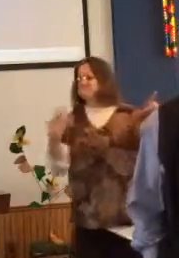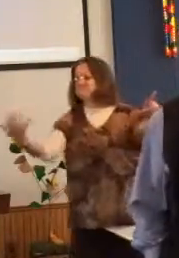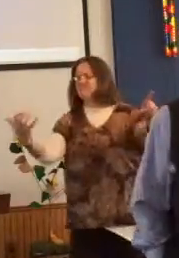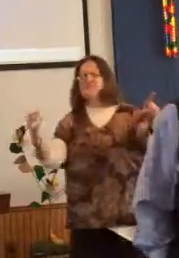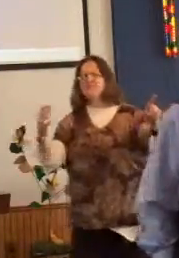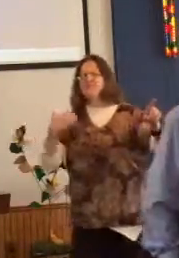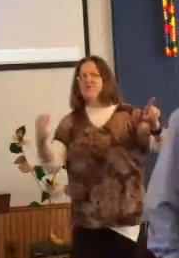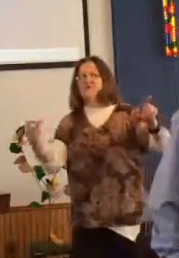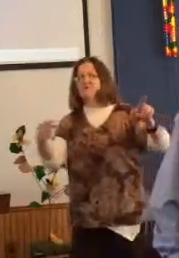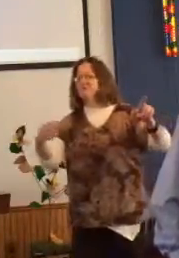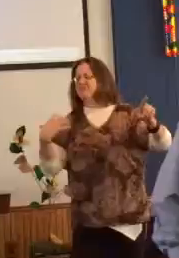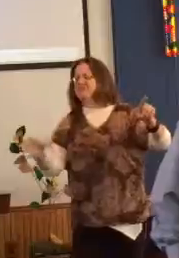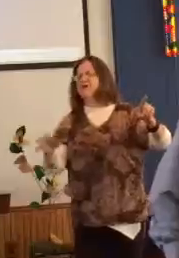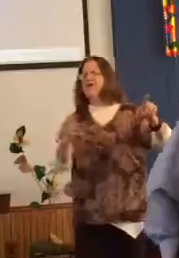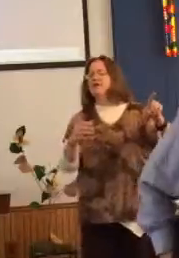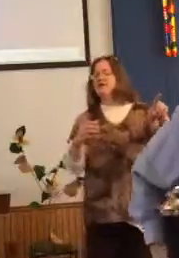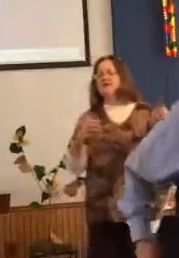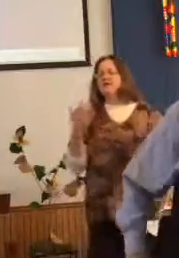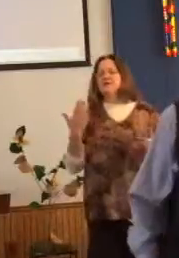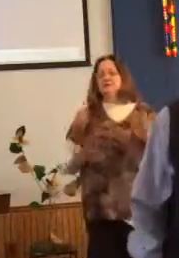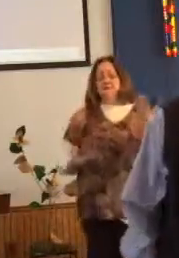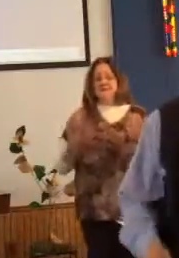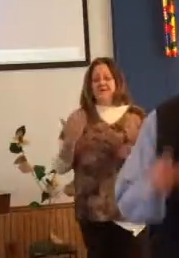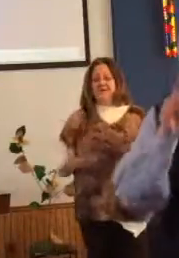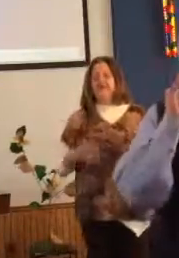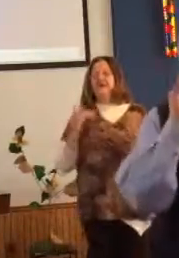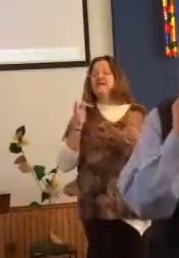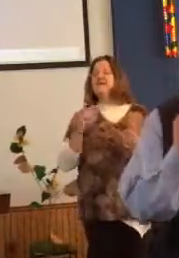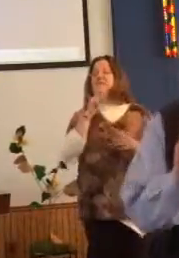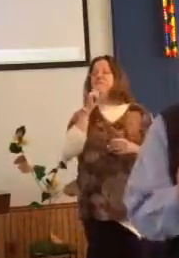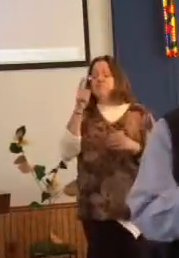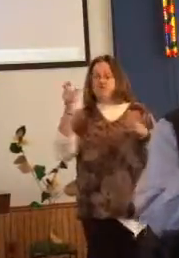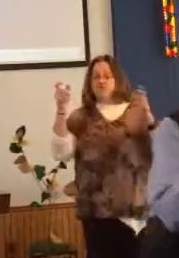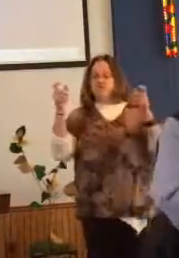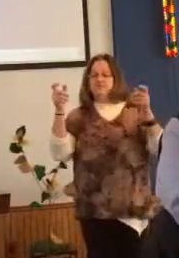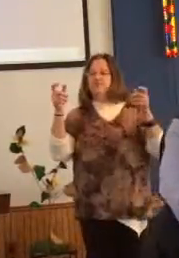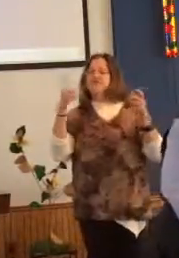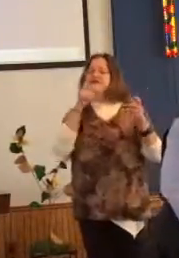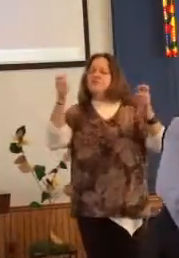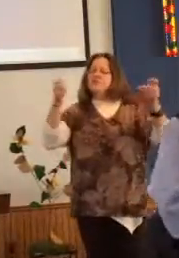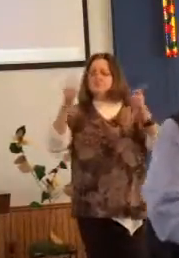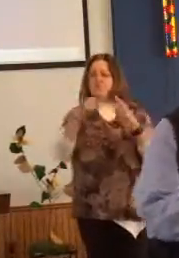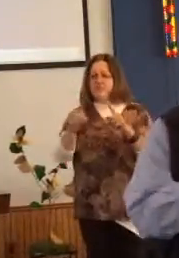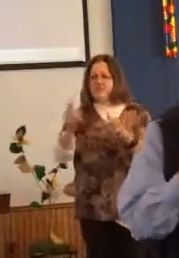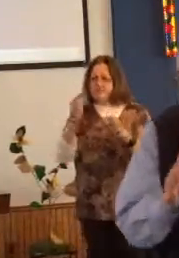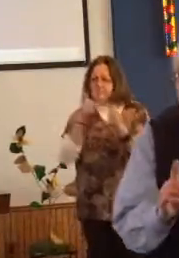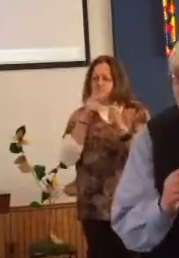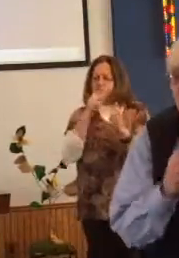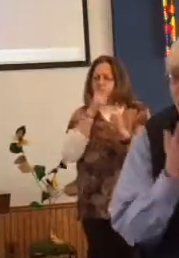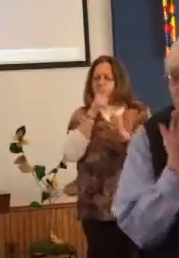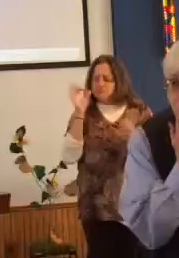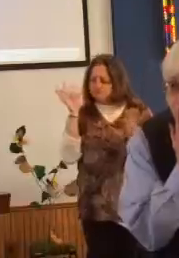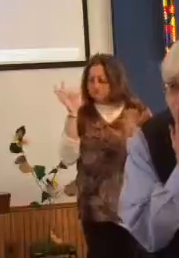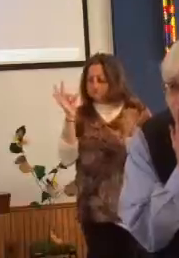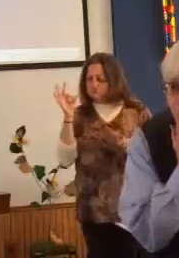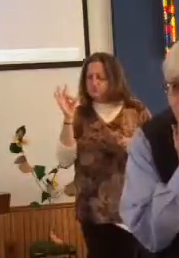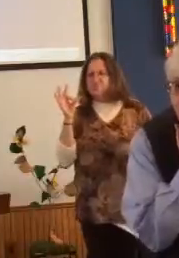Perhaps it means that the congregation needs to get behind a direction that all don't necessarily agree